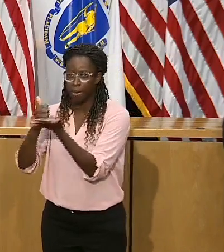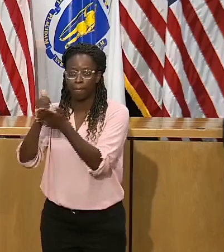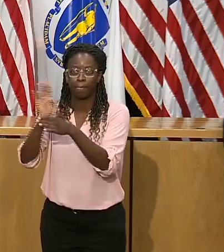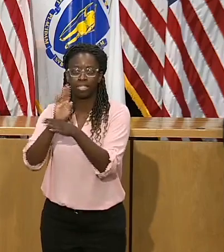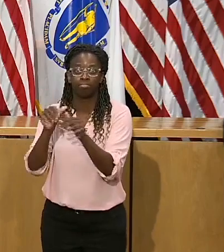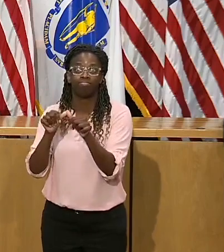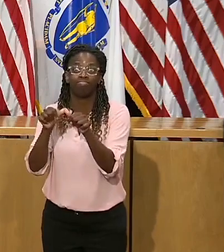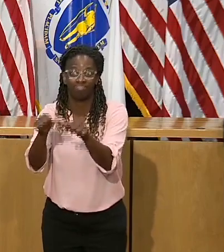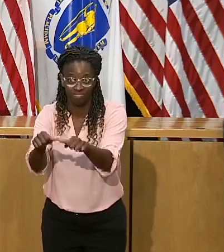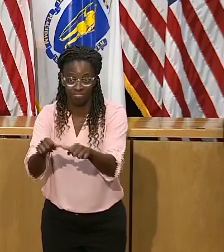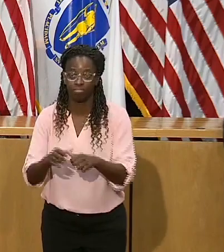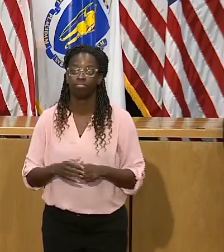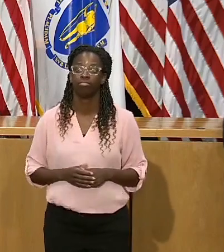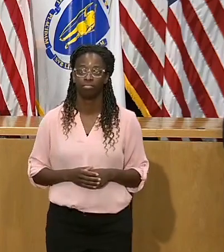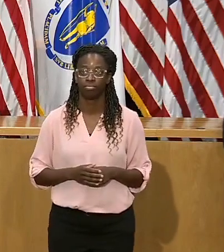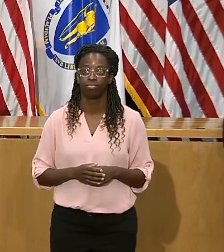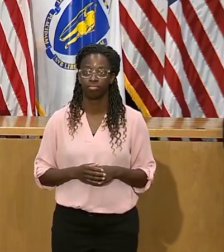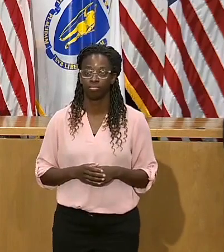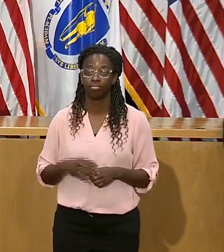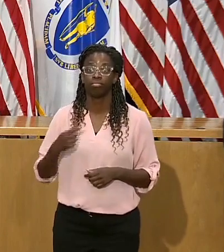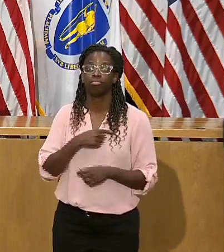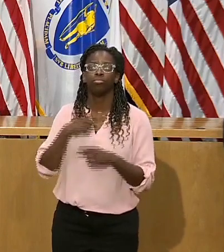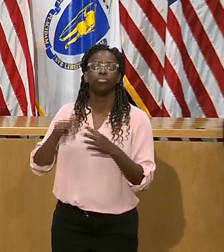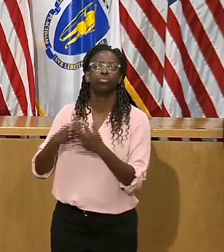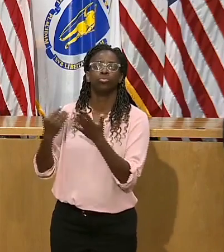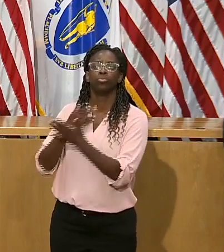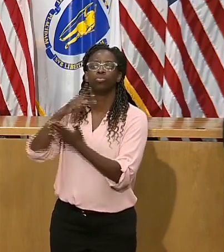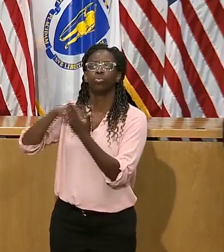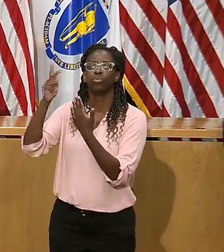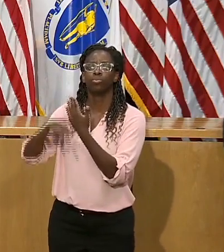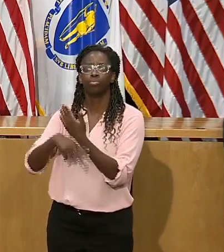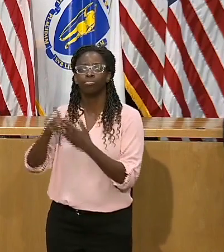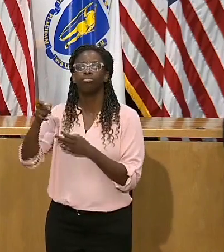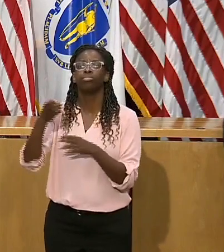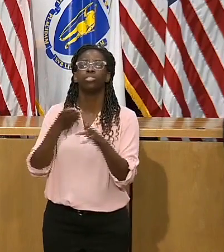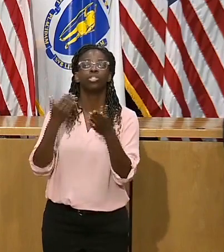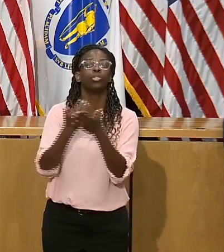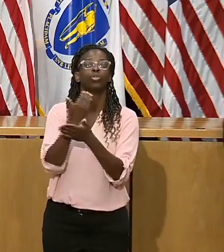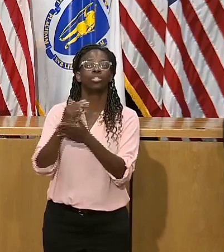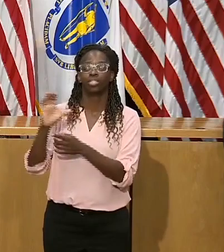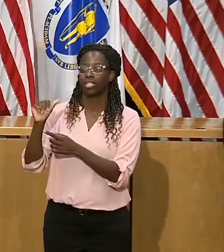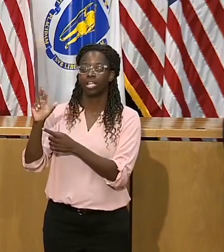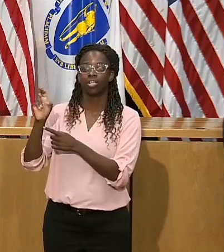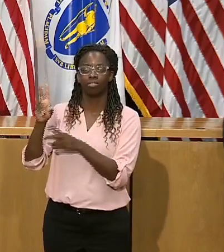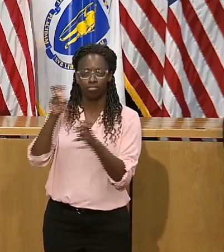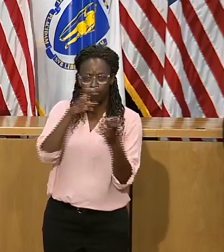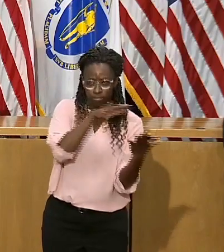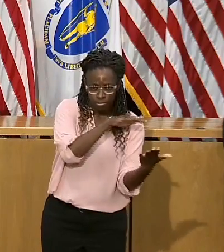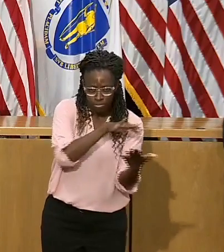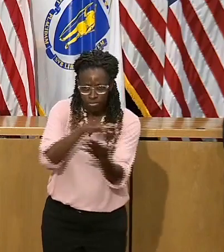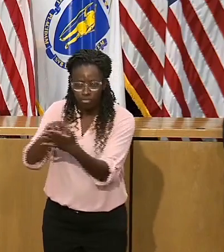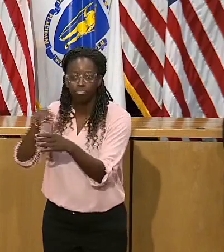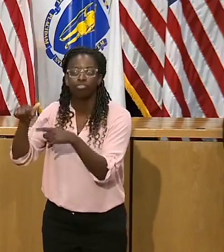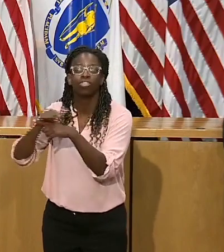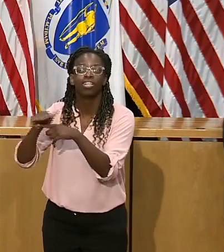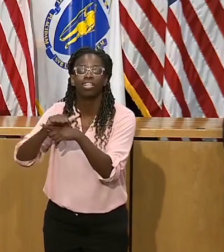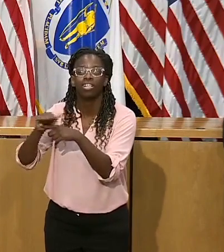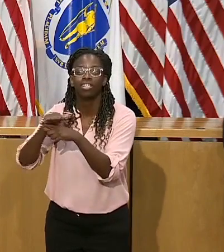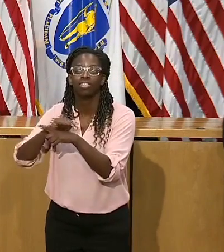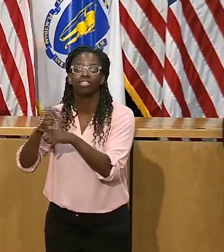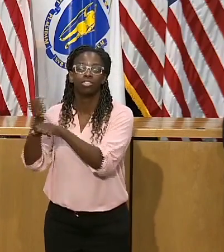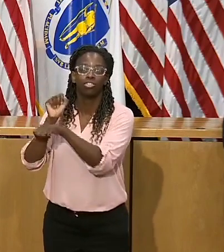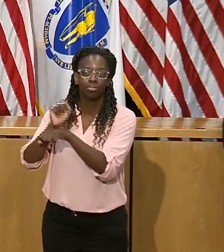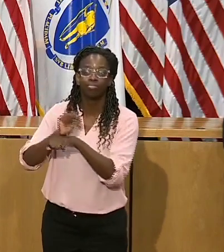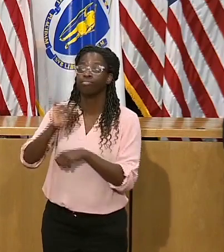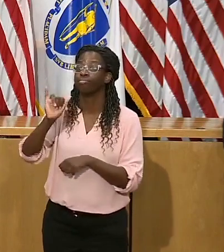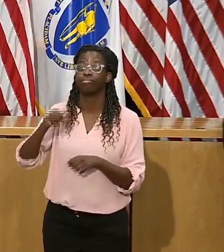that we launched earlier this year and Workforce Skills Capital Grants. Training programs for manufacturing and advanced manufacturing are